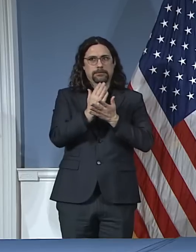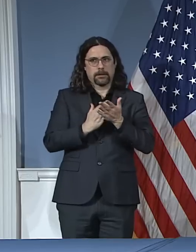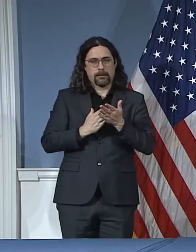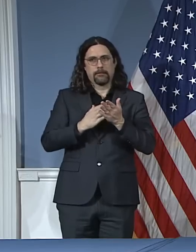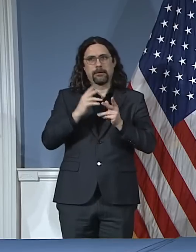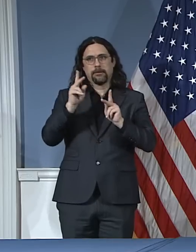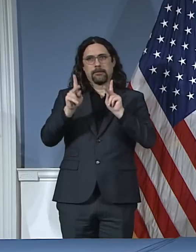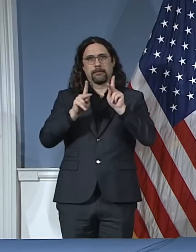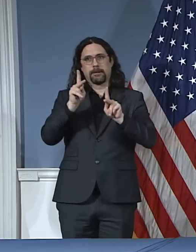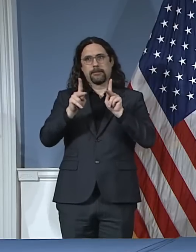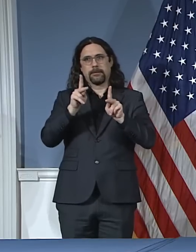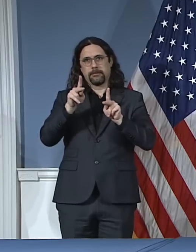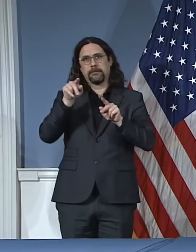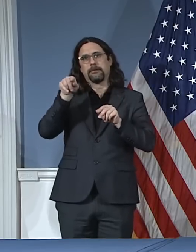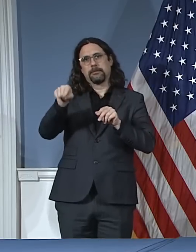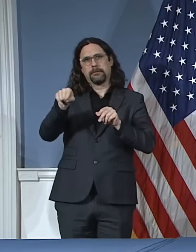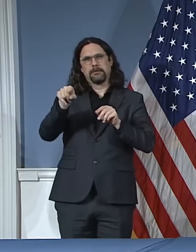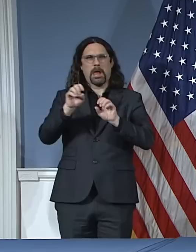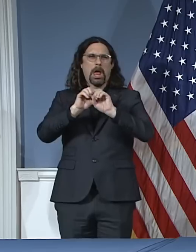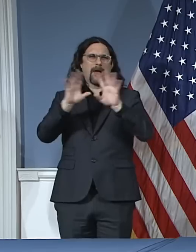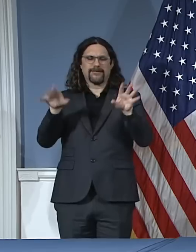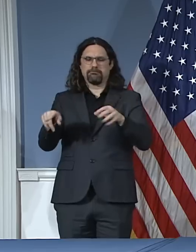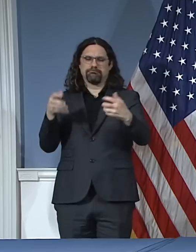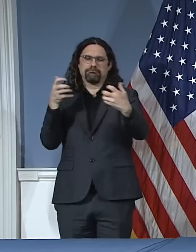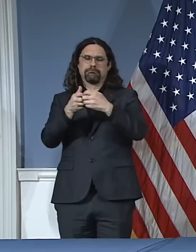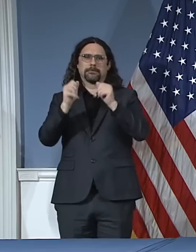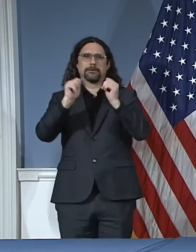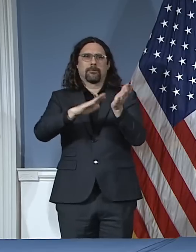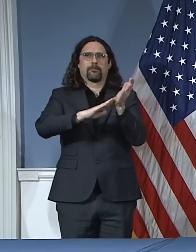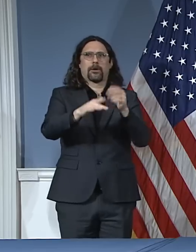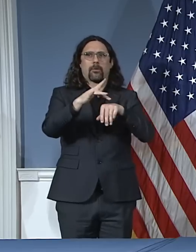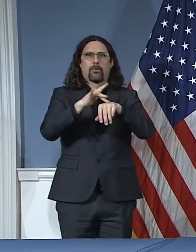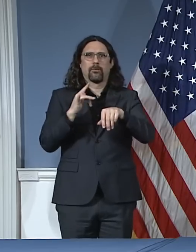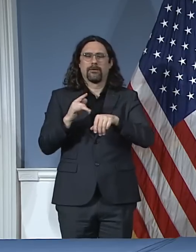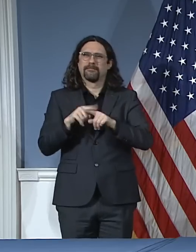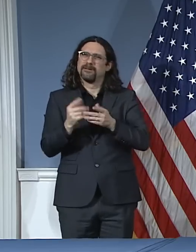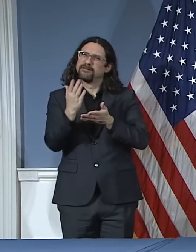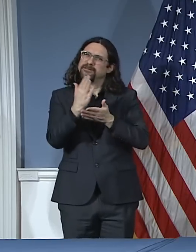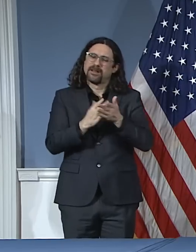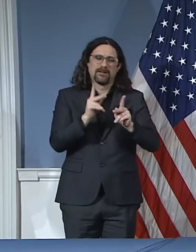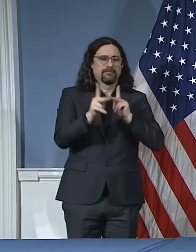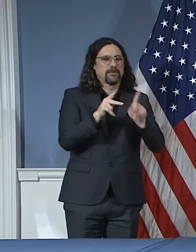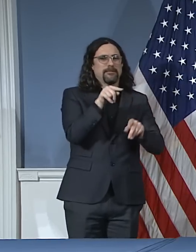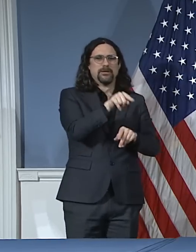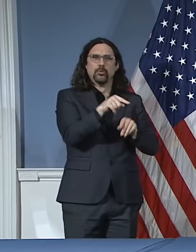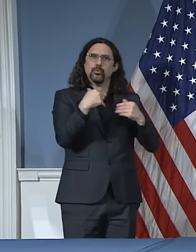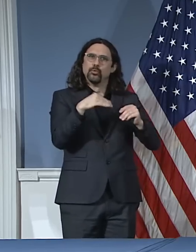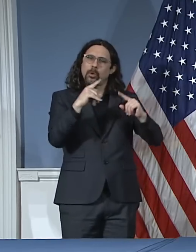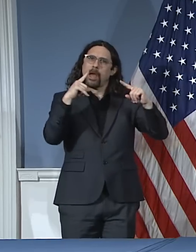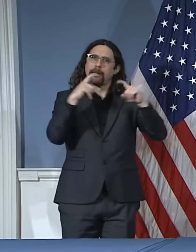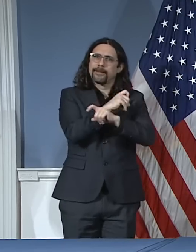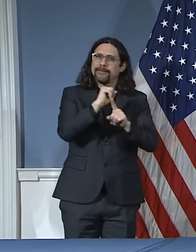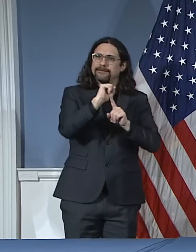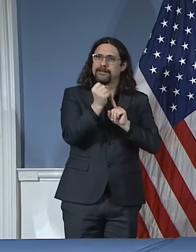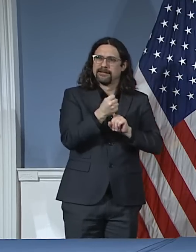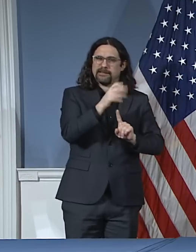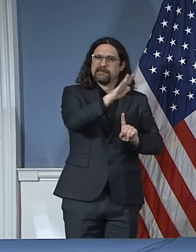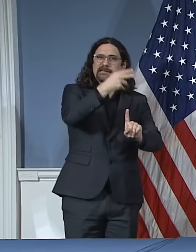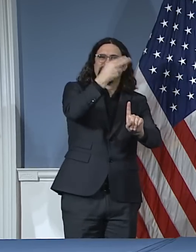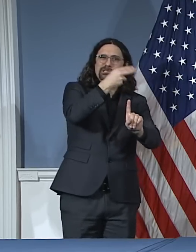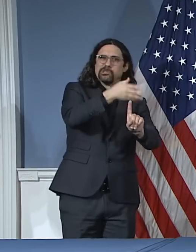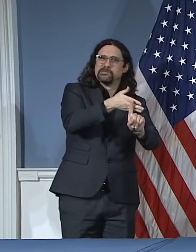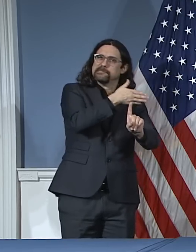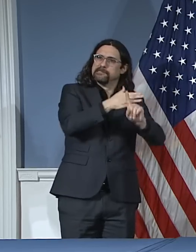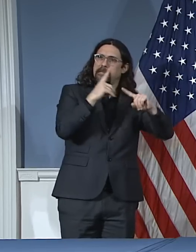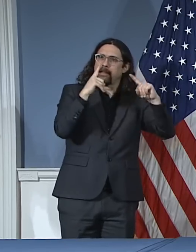questions. We're going to strike that balance, but we will continually update, continually look at tranche after tranche of inmates